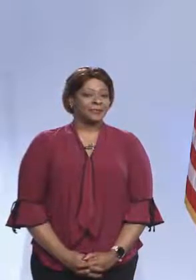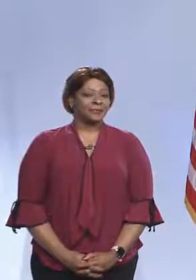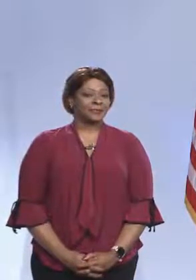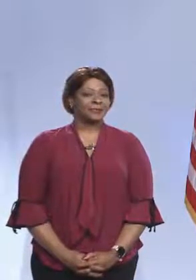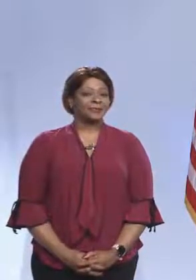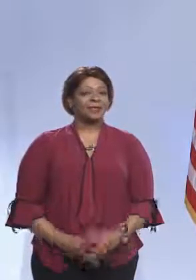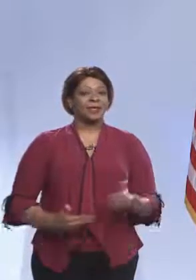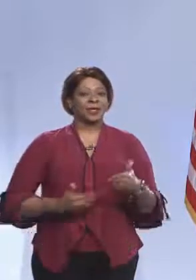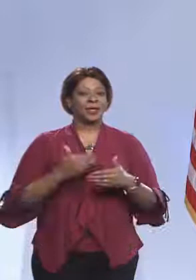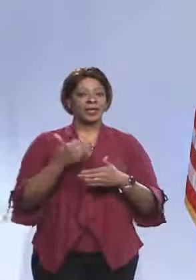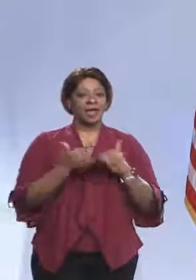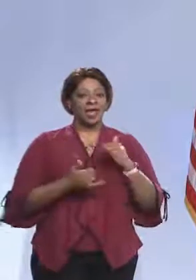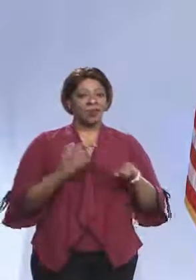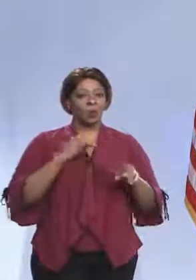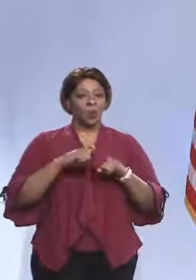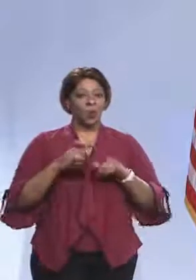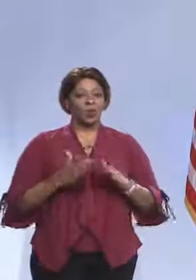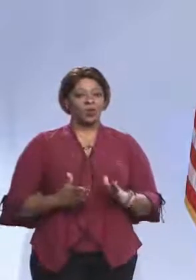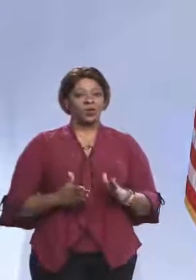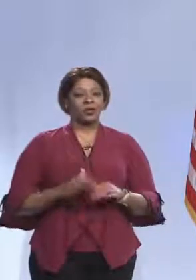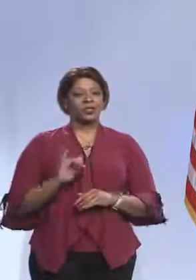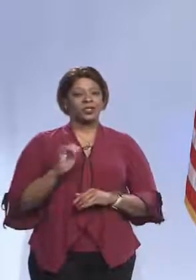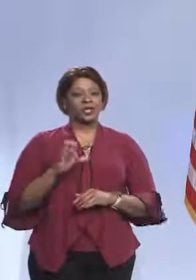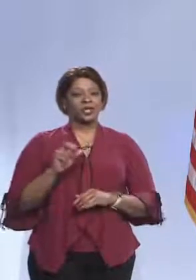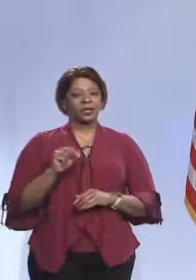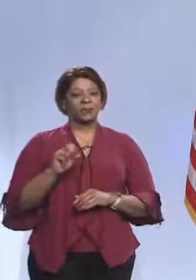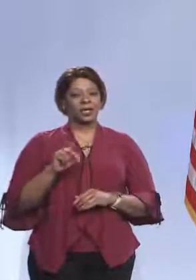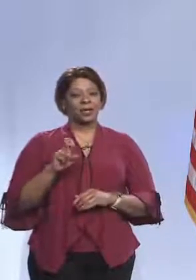Next and final caller, Jacob Steimer with